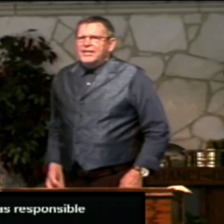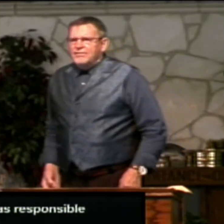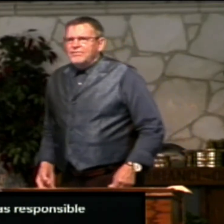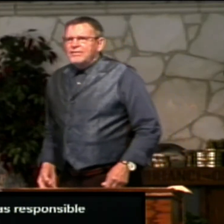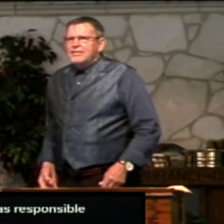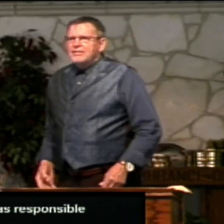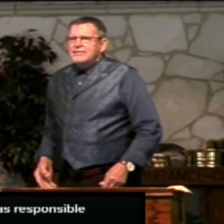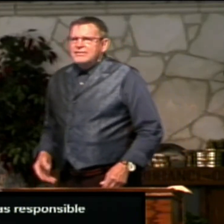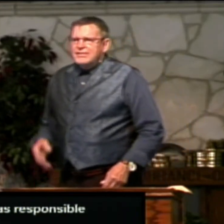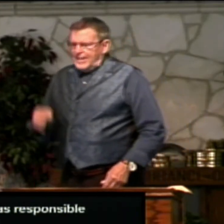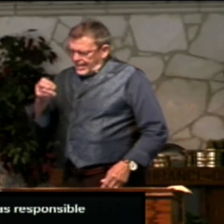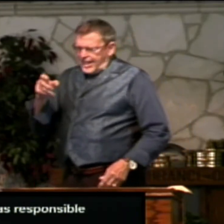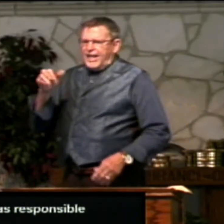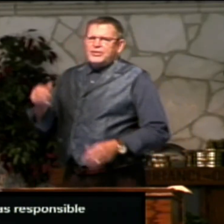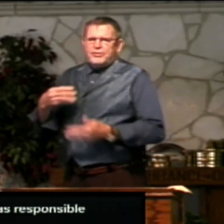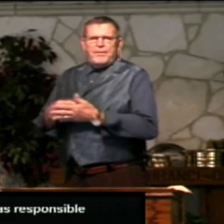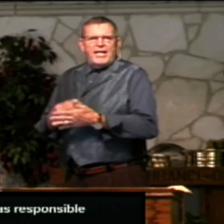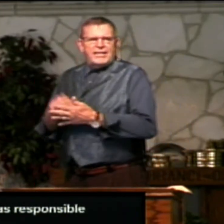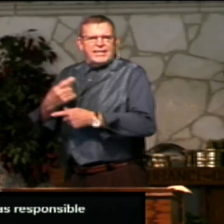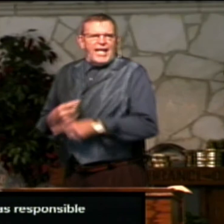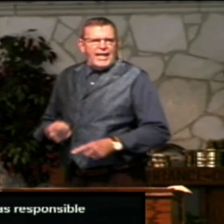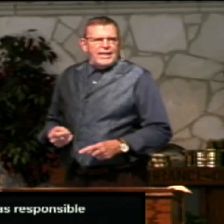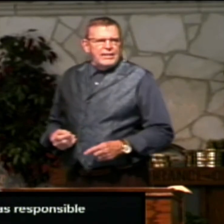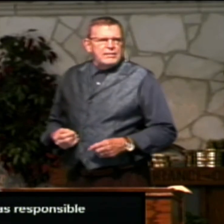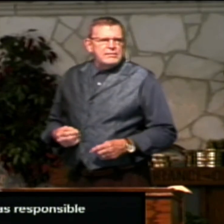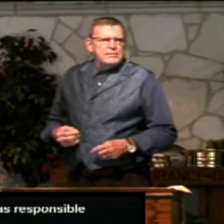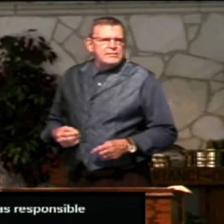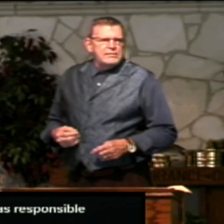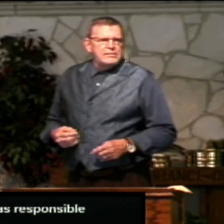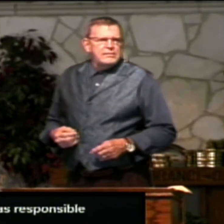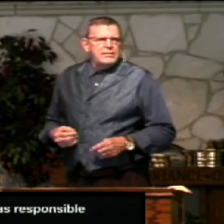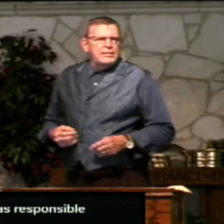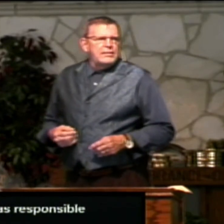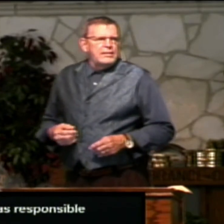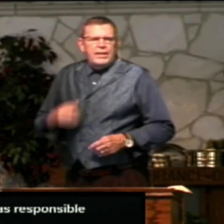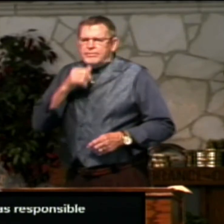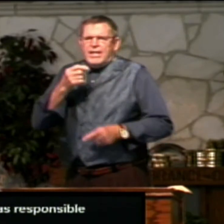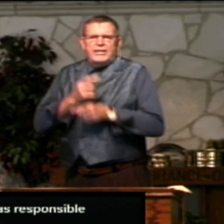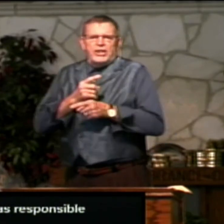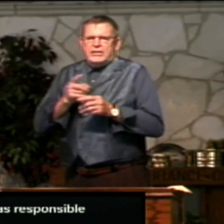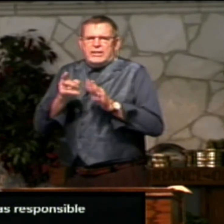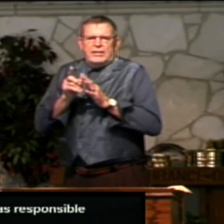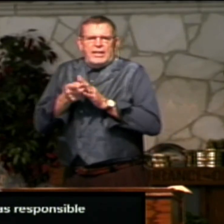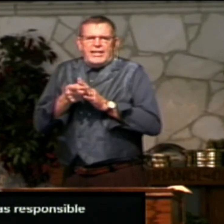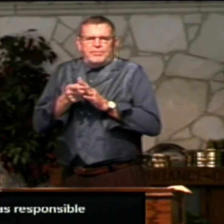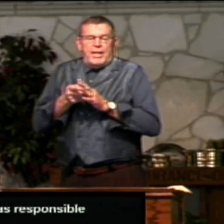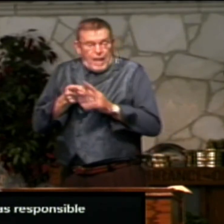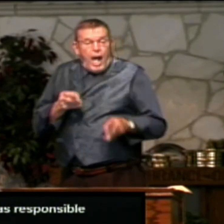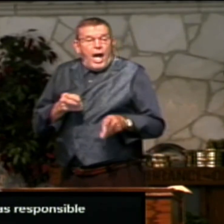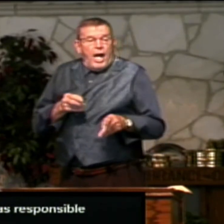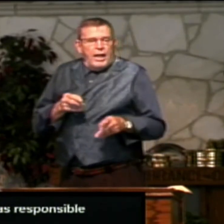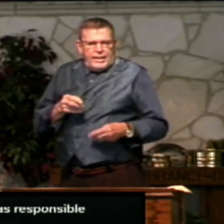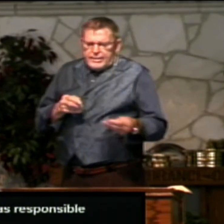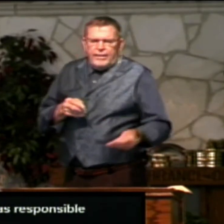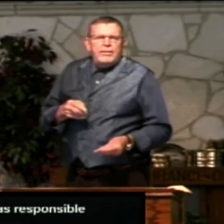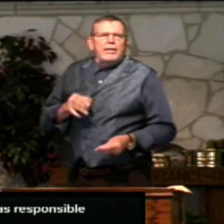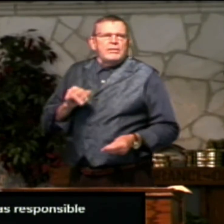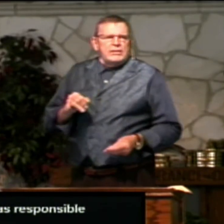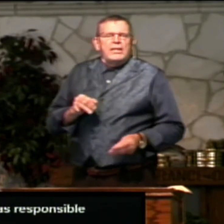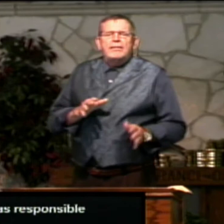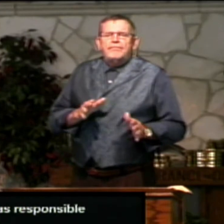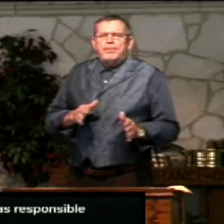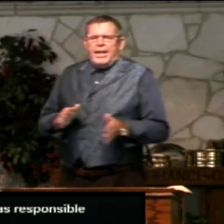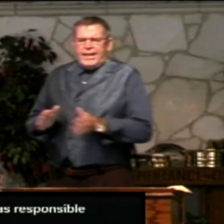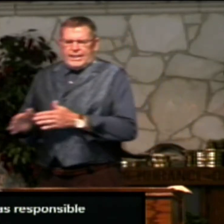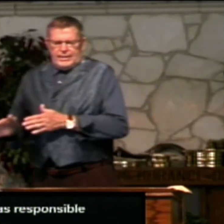I'll give extra money today. It was not just last minute give, it